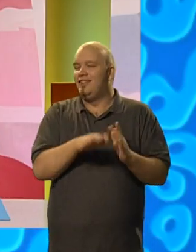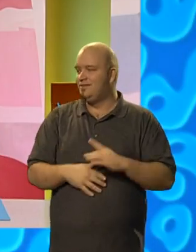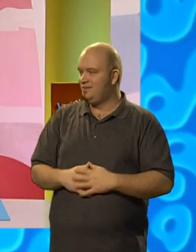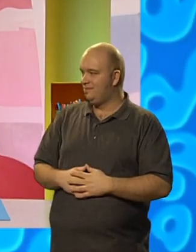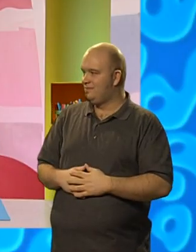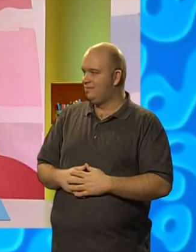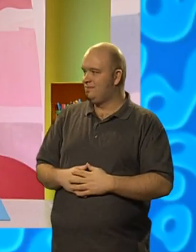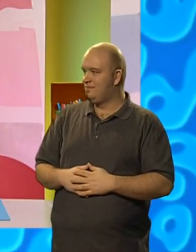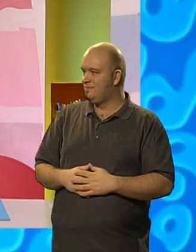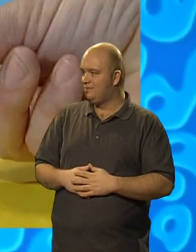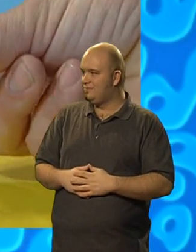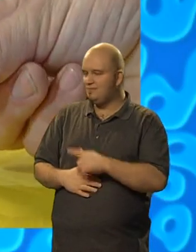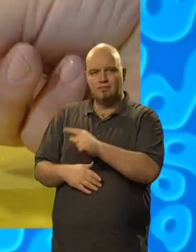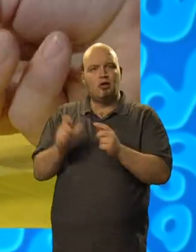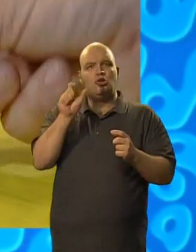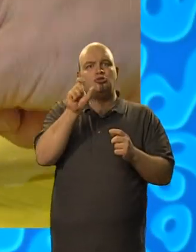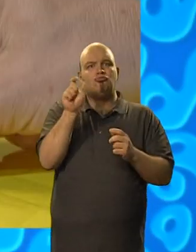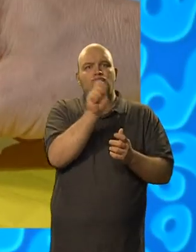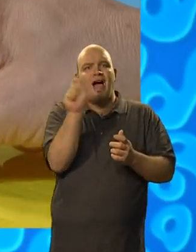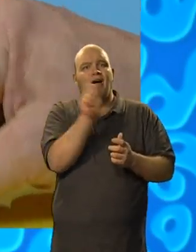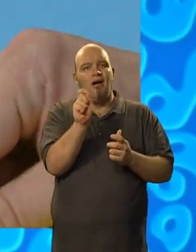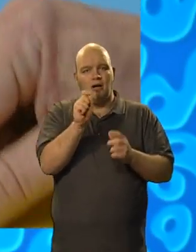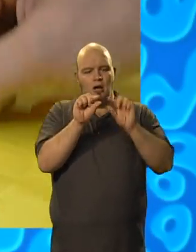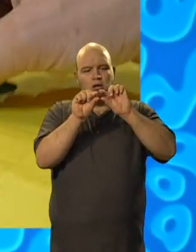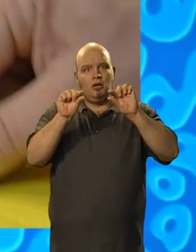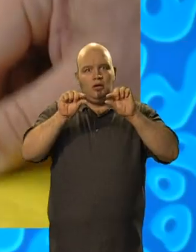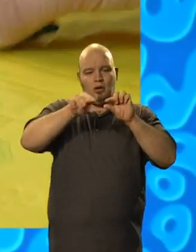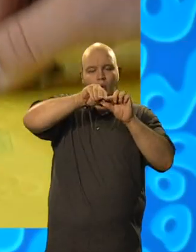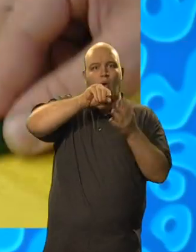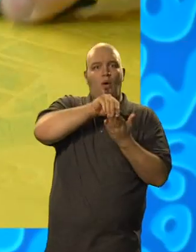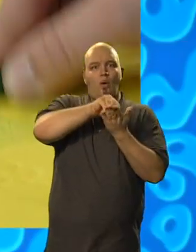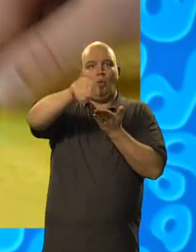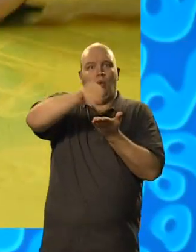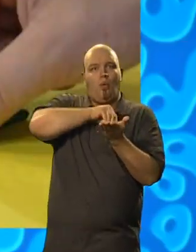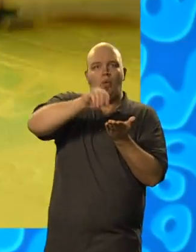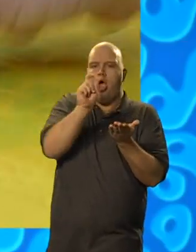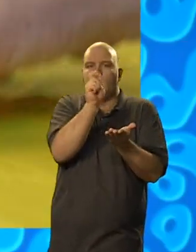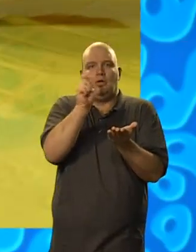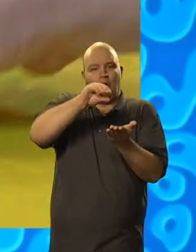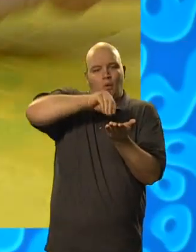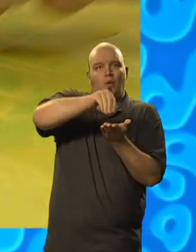if I put a crayon over it, on the side,